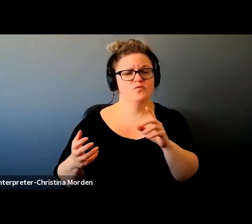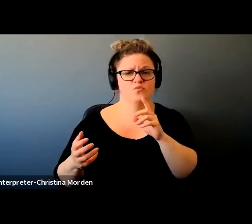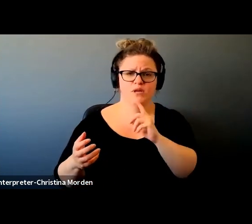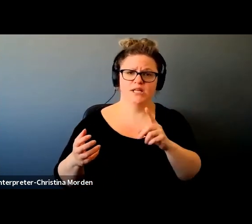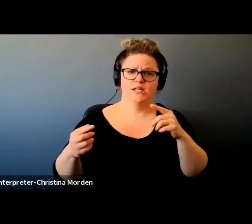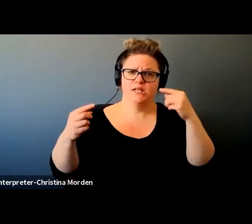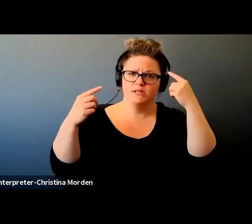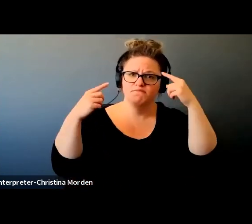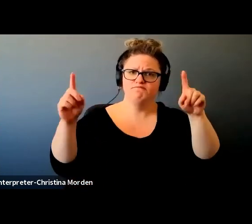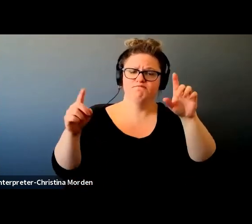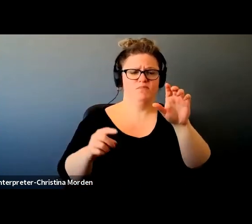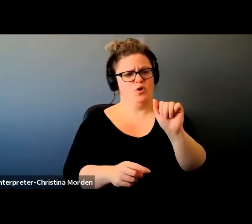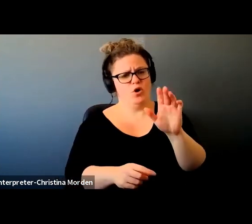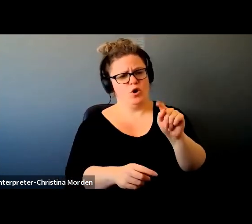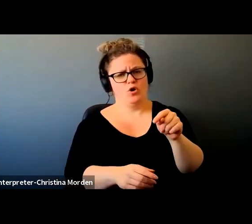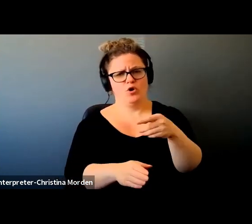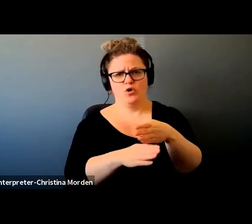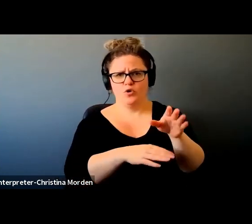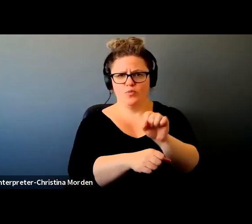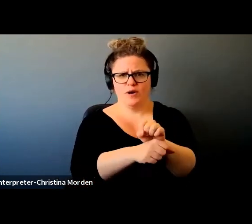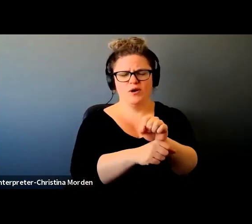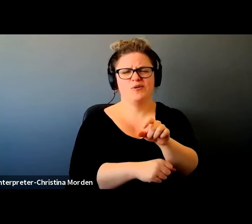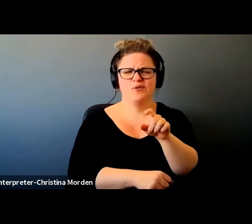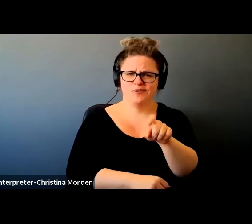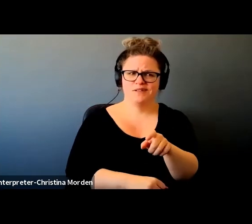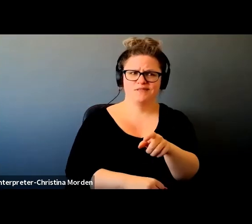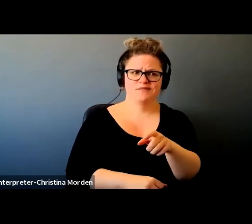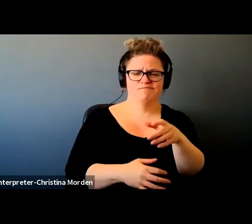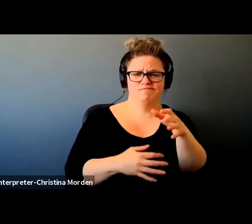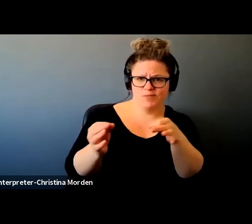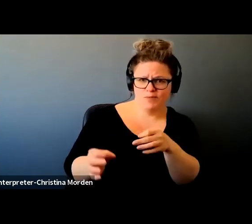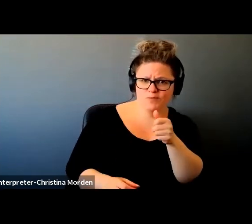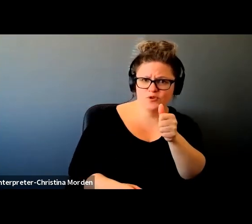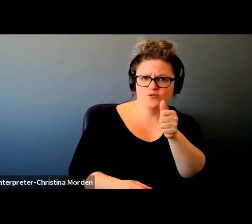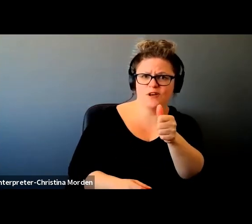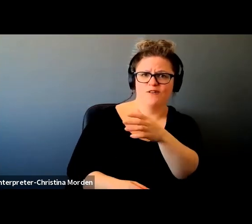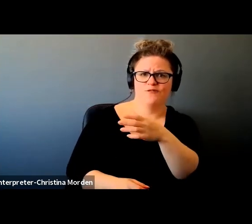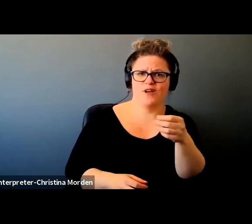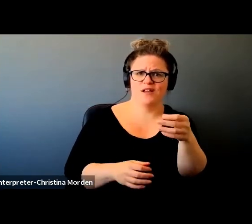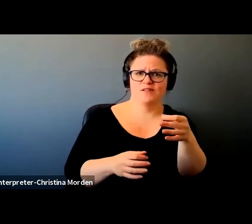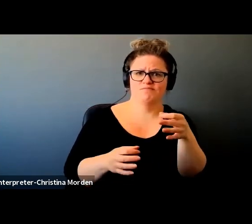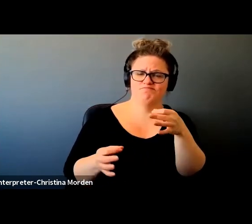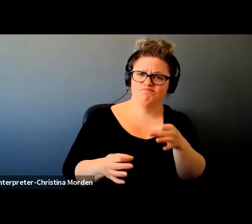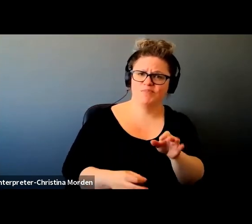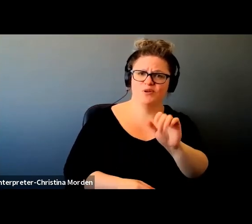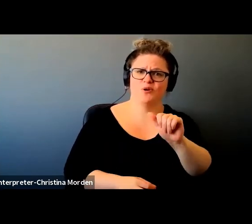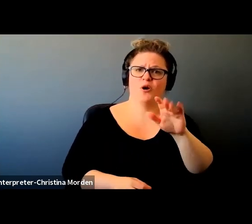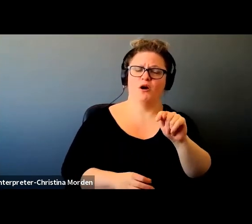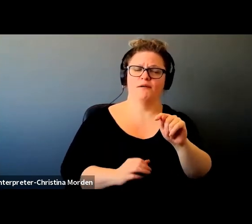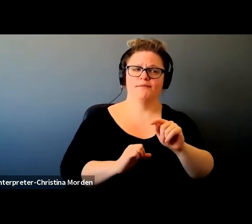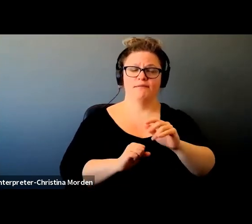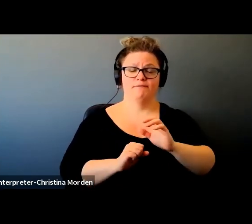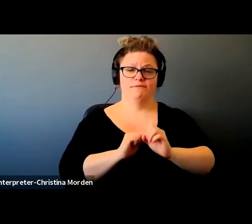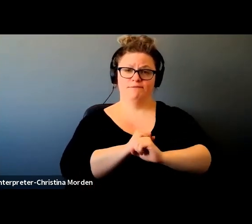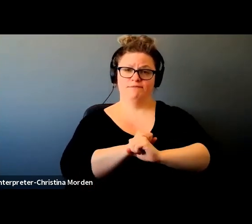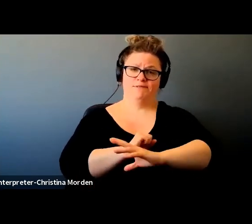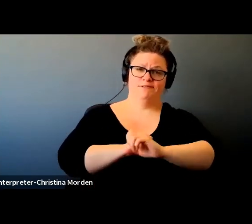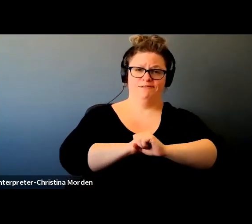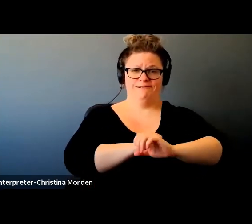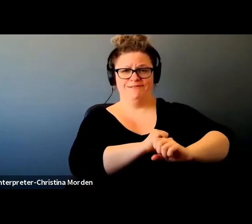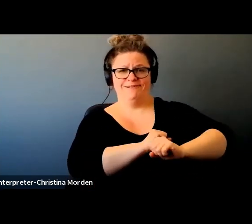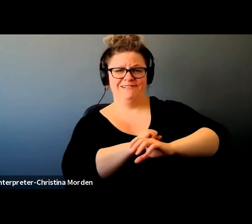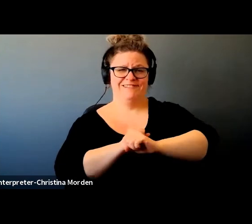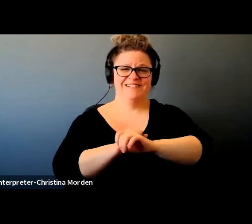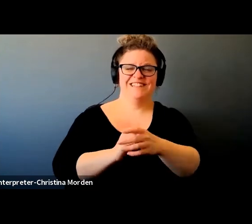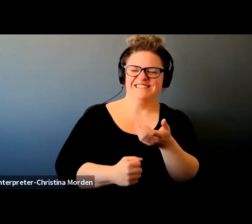to talk about yourself and your art in a way that's a little self-aggrandizing, because as you're building your